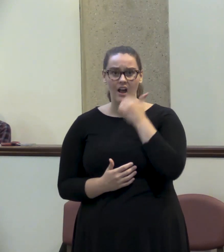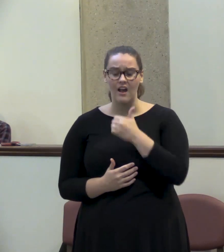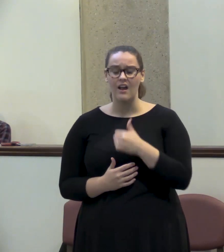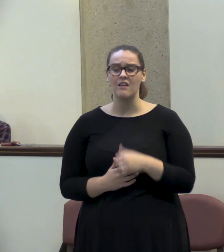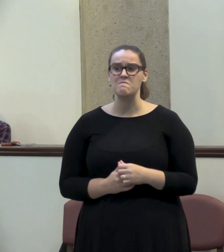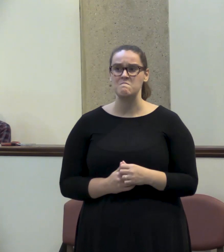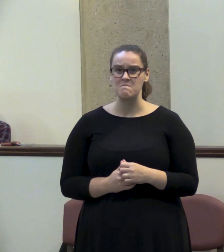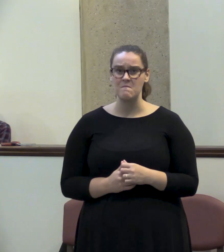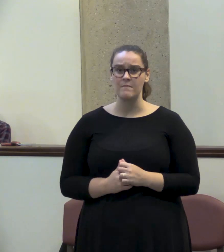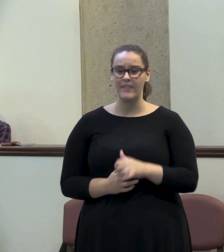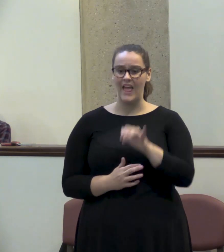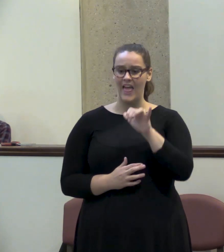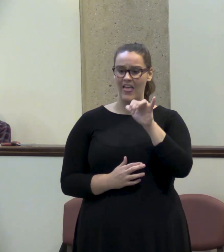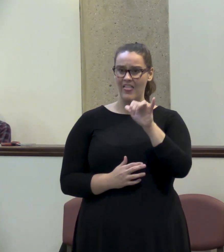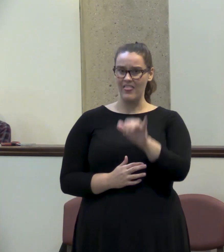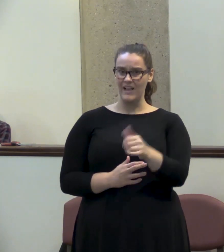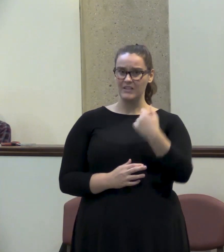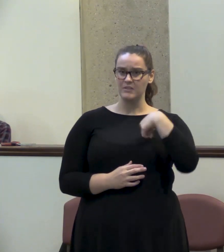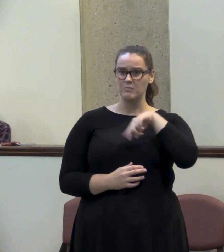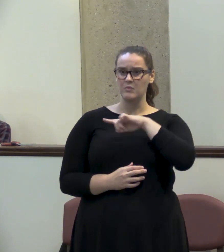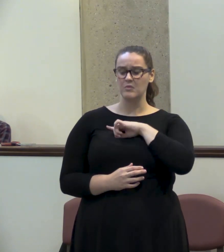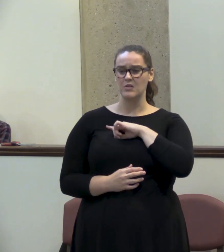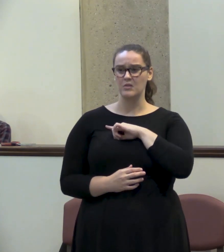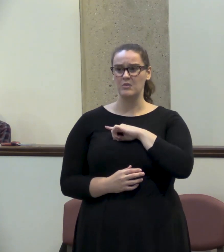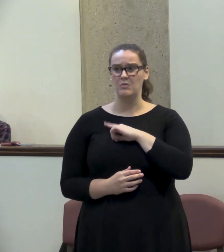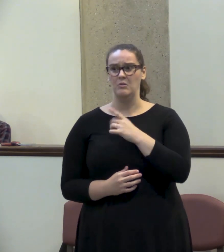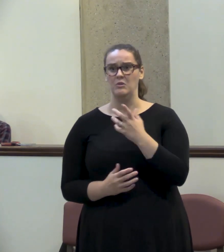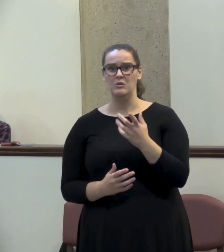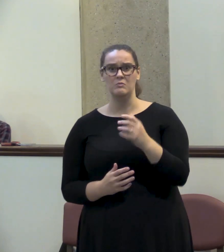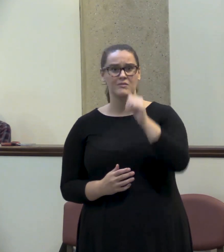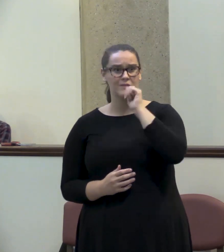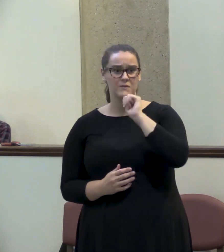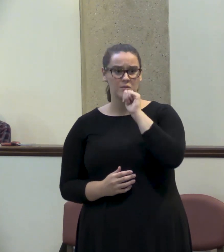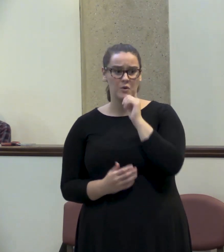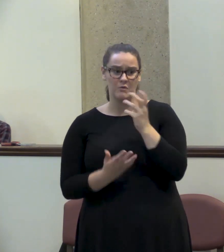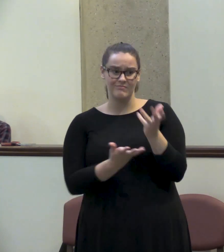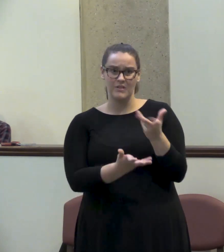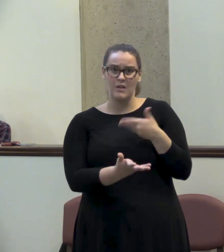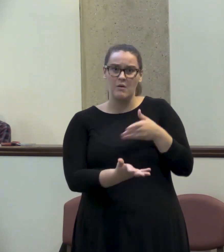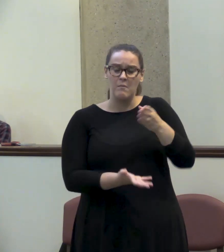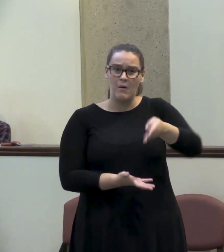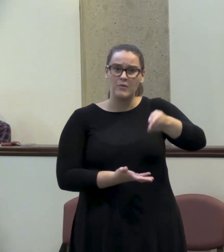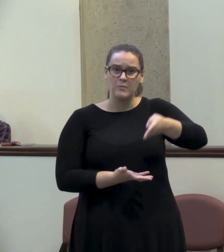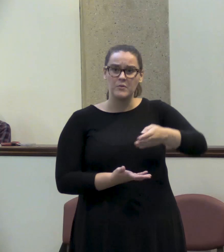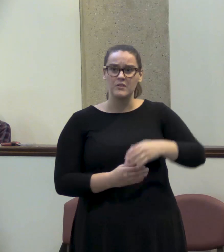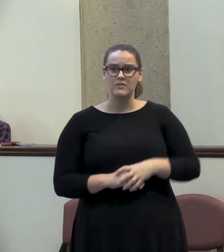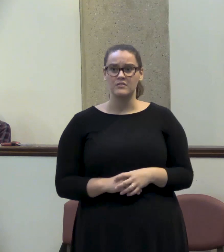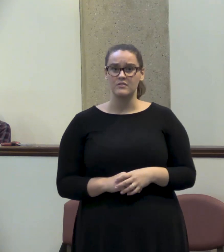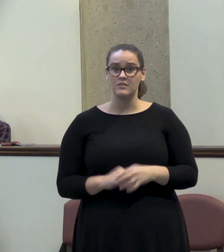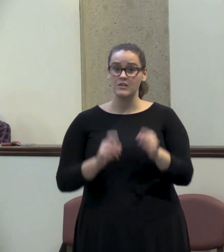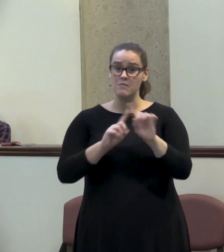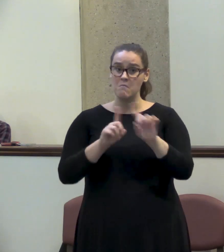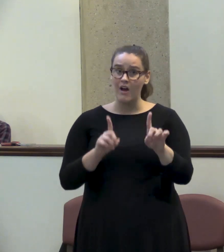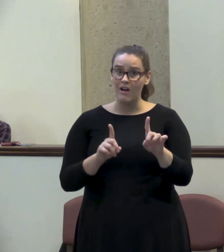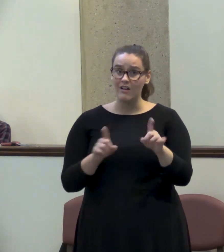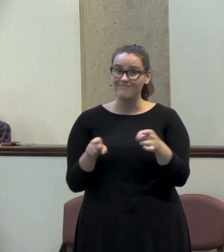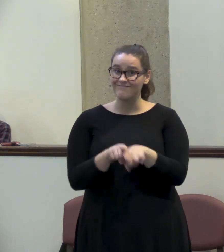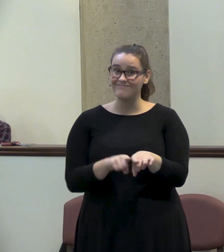And so that's what we're grappling with in Baltimore, but I also want to bring to light the reality that you're facing in Montgomery